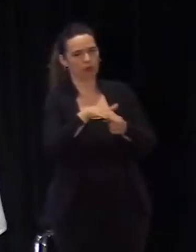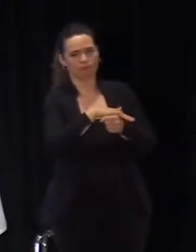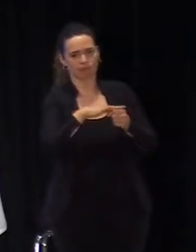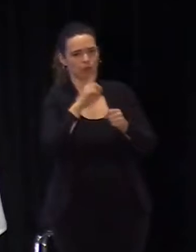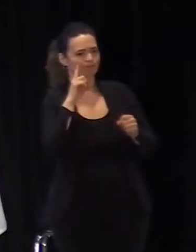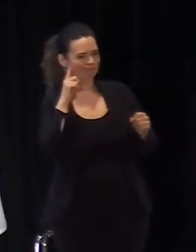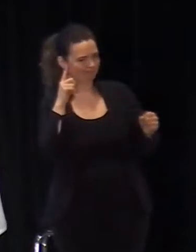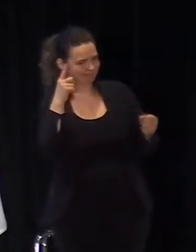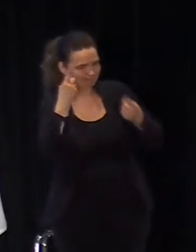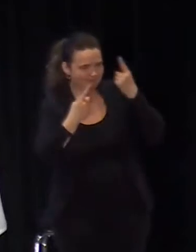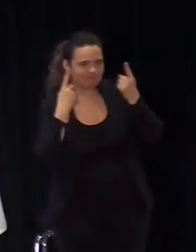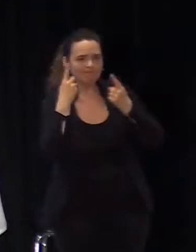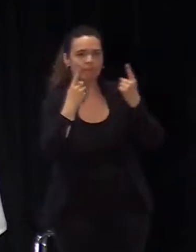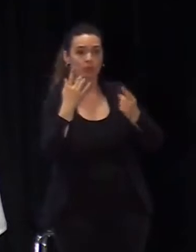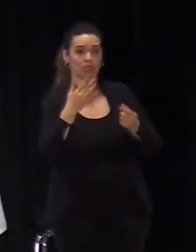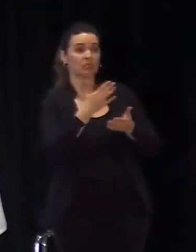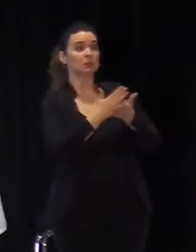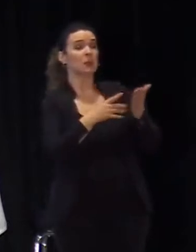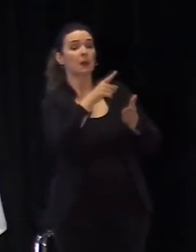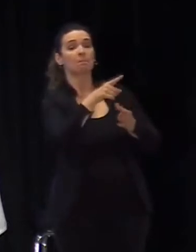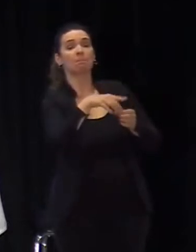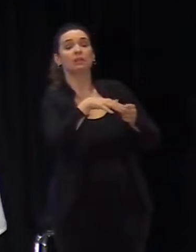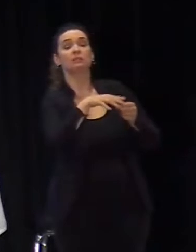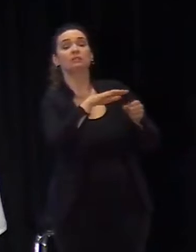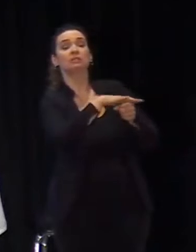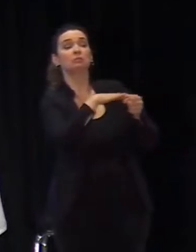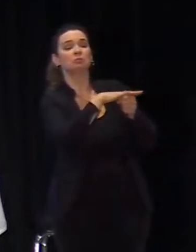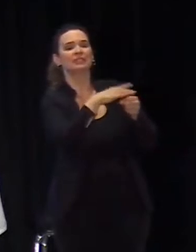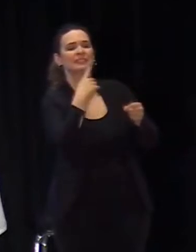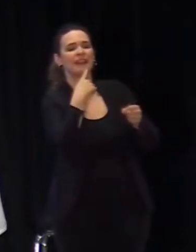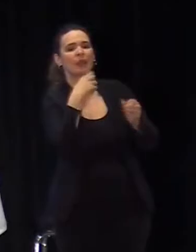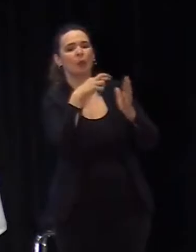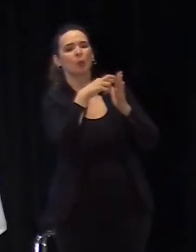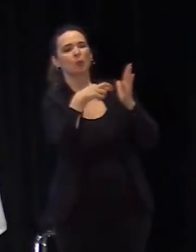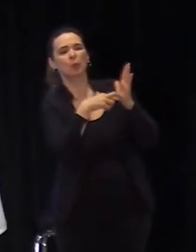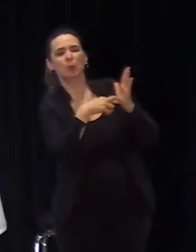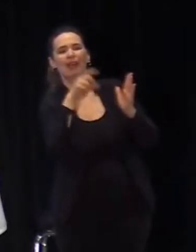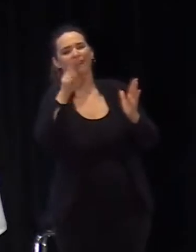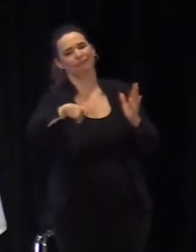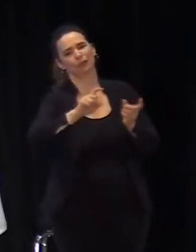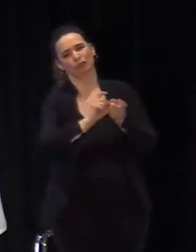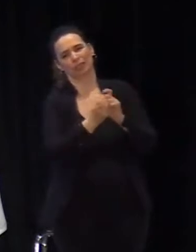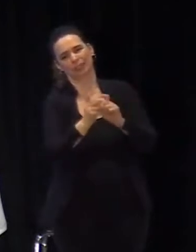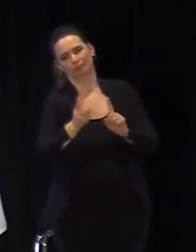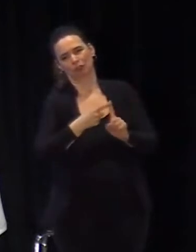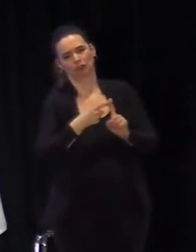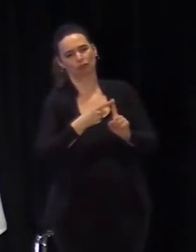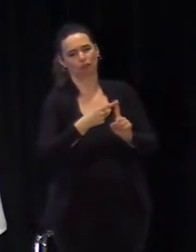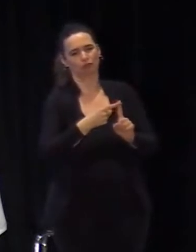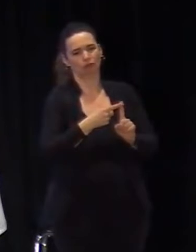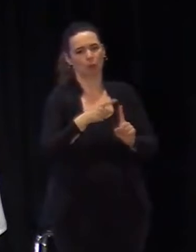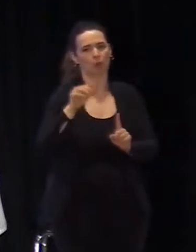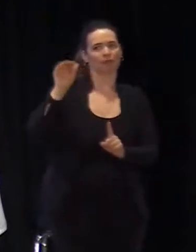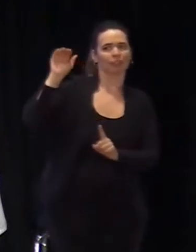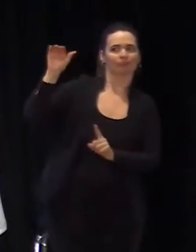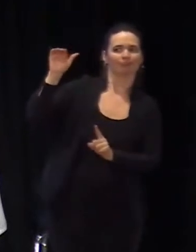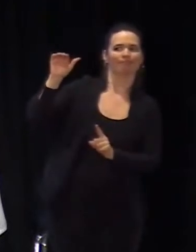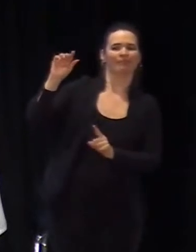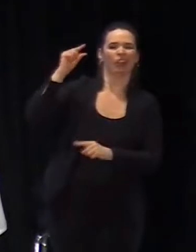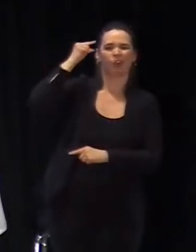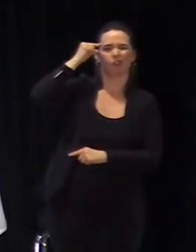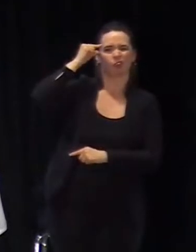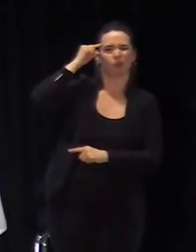certain regulations that need to change for that to happen. We're getting some clarification from New York State related to